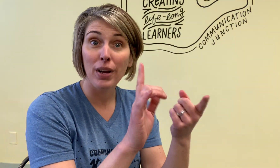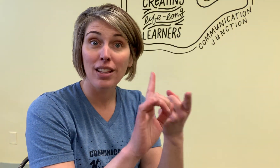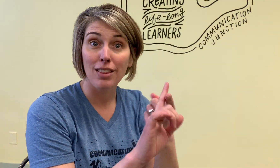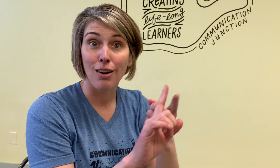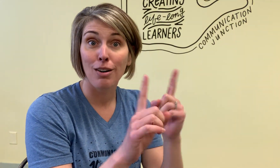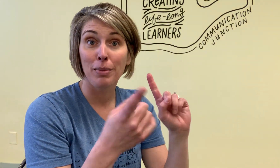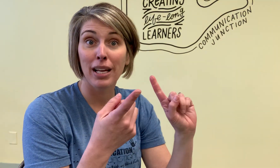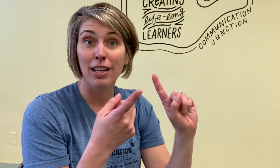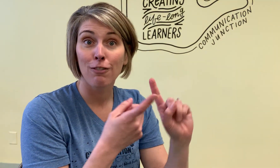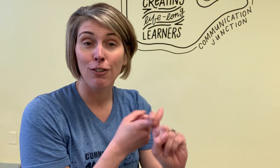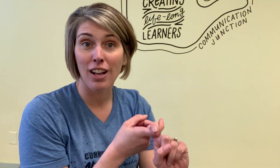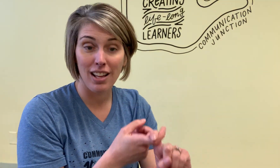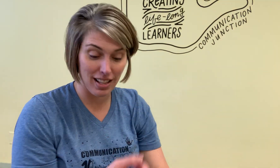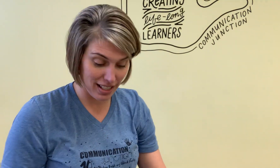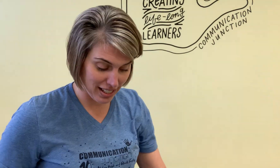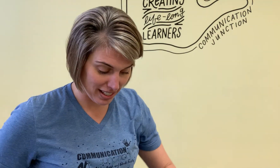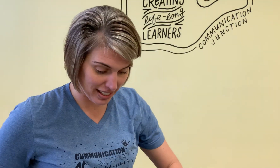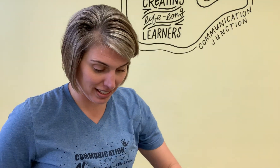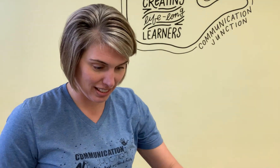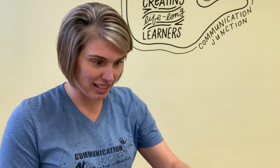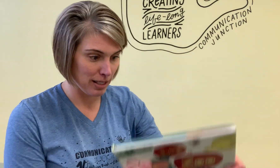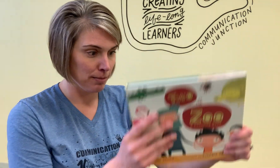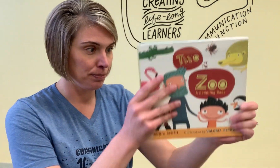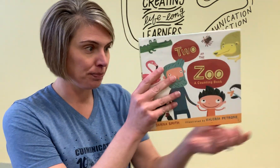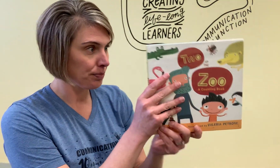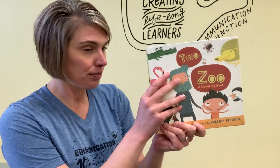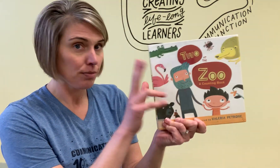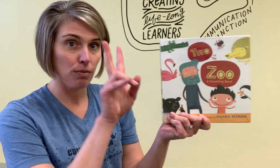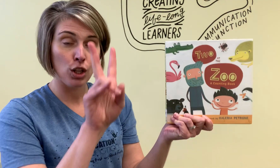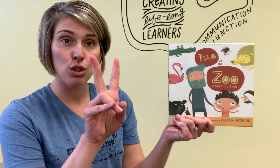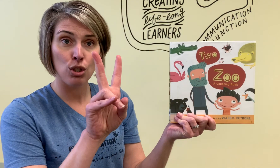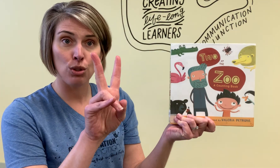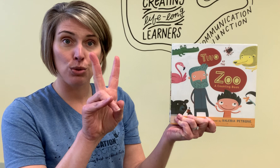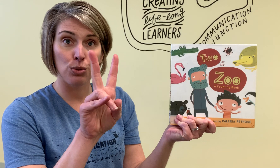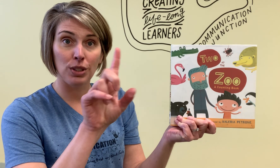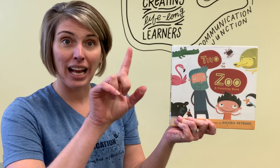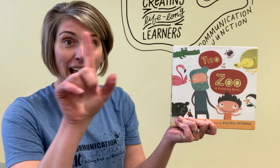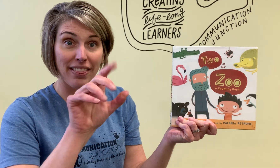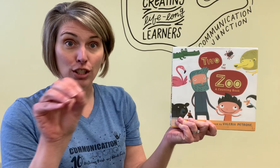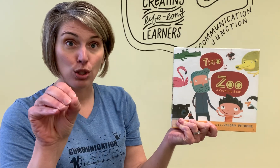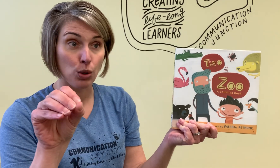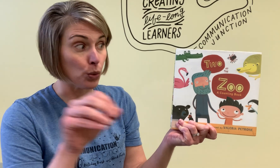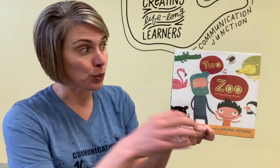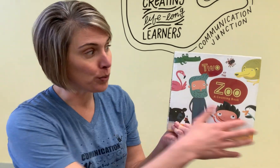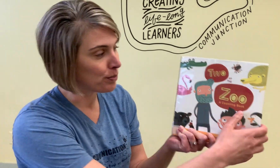with all my friends. 2 at the zoo.